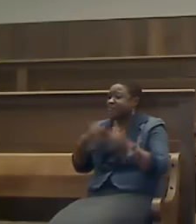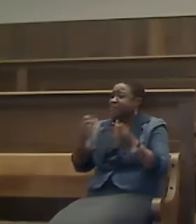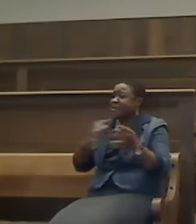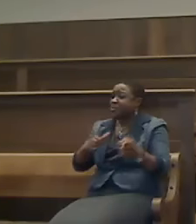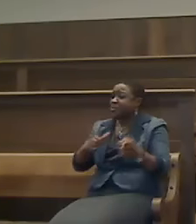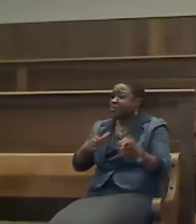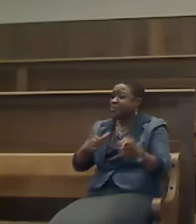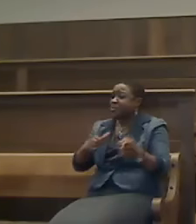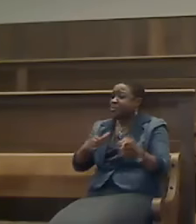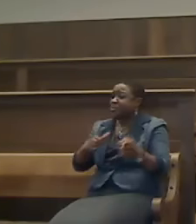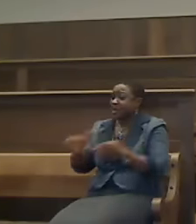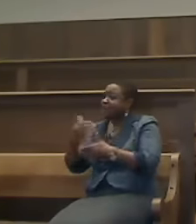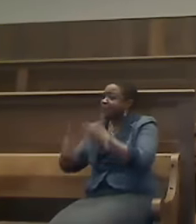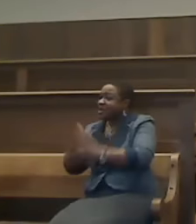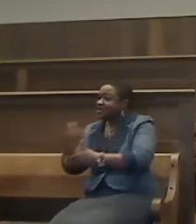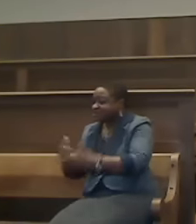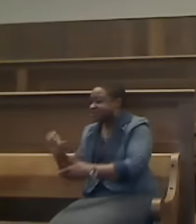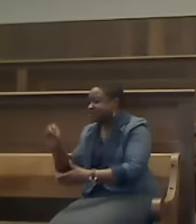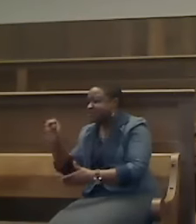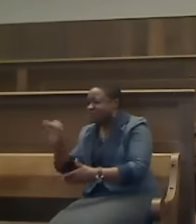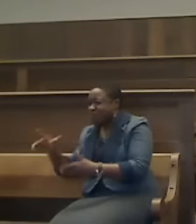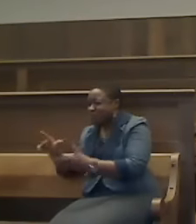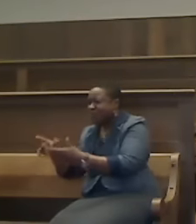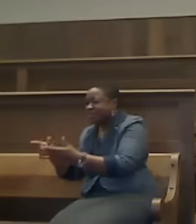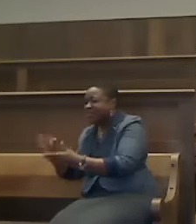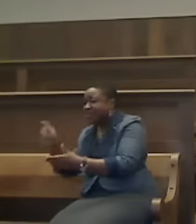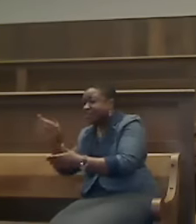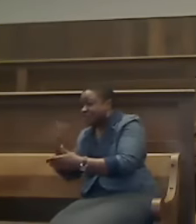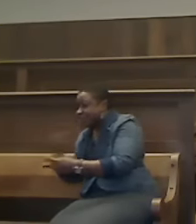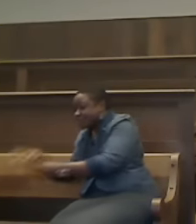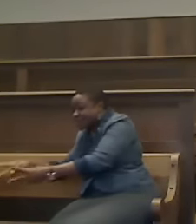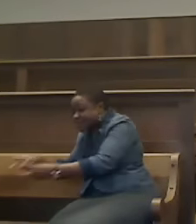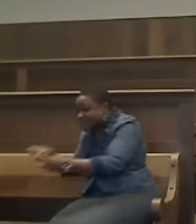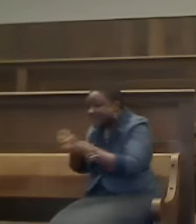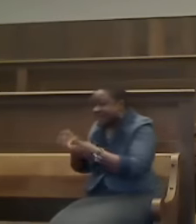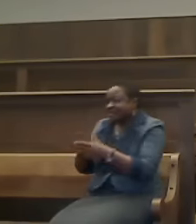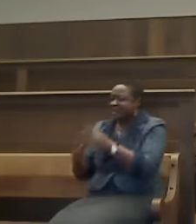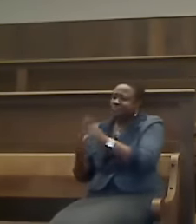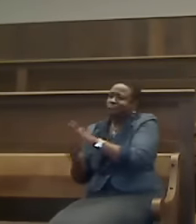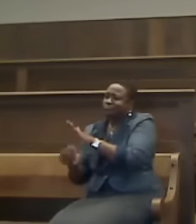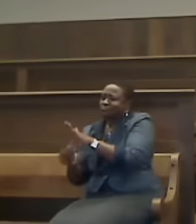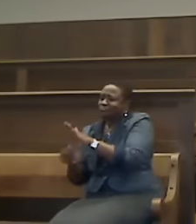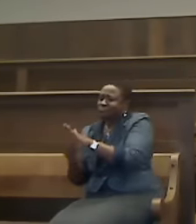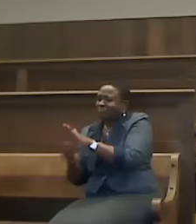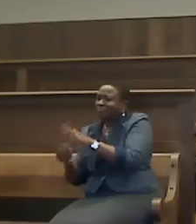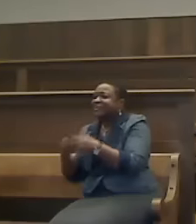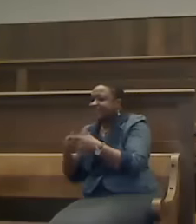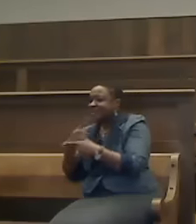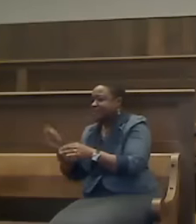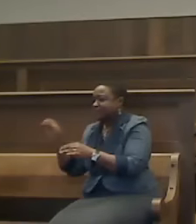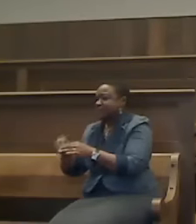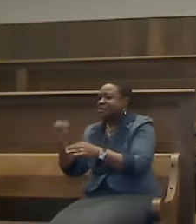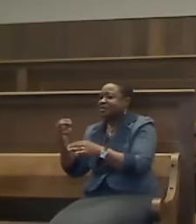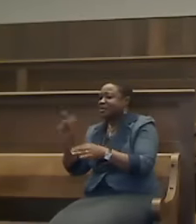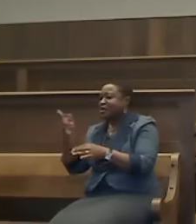engineering, when you take the gene out of the soil bacterium and you make millions of copies and you put it into a gun and you shoot that gun into a plate of millions